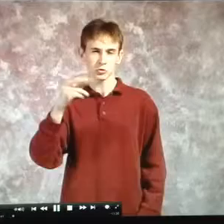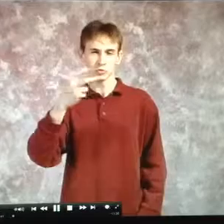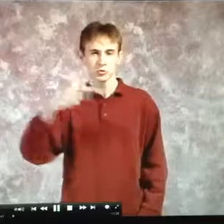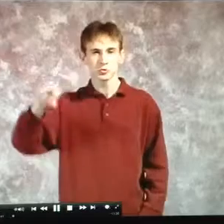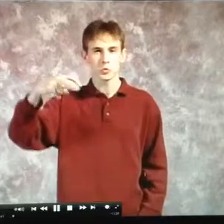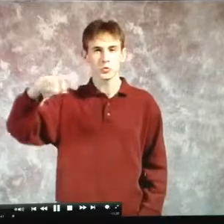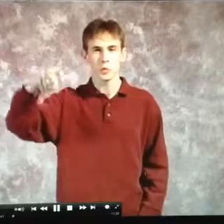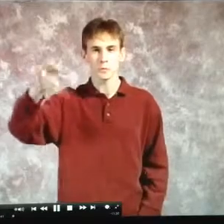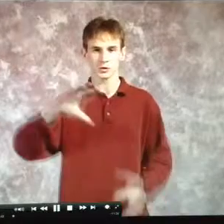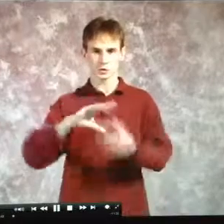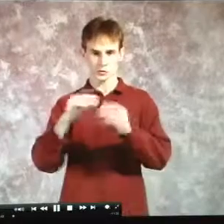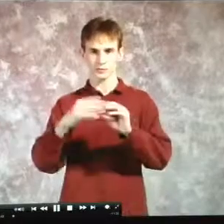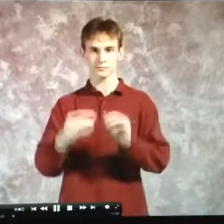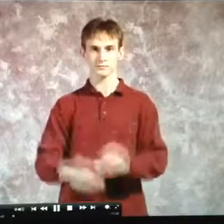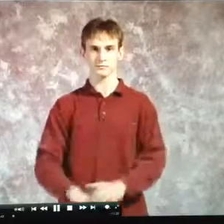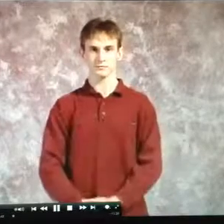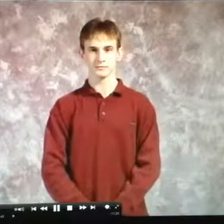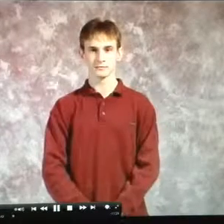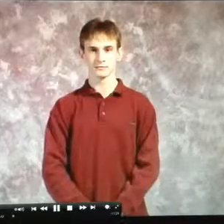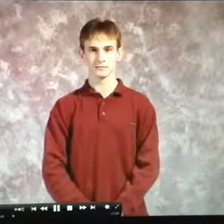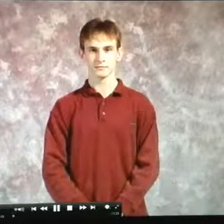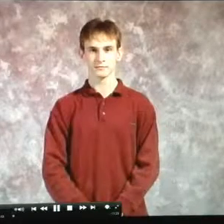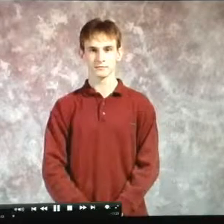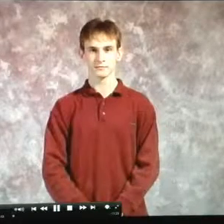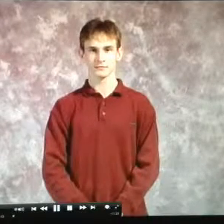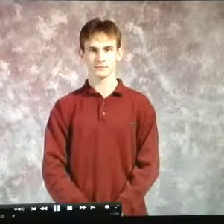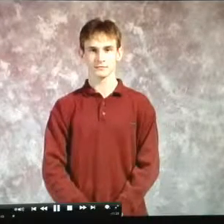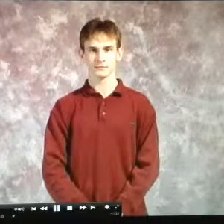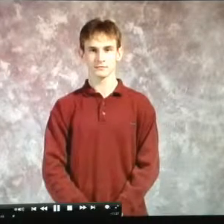it's DOOR. It's a traveling group of deaf youth.